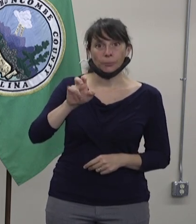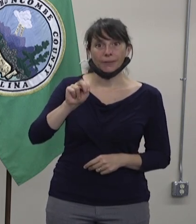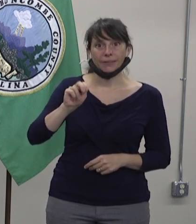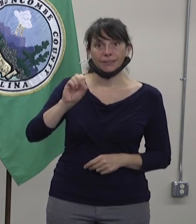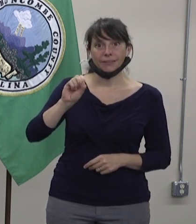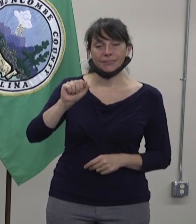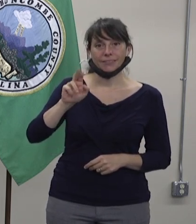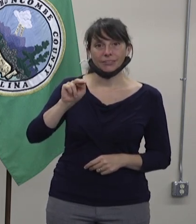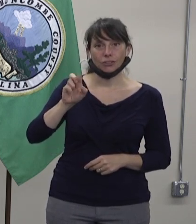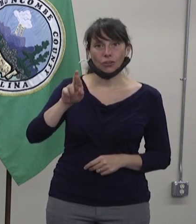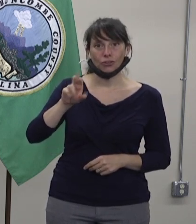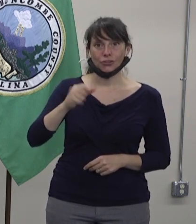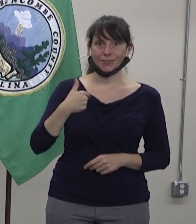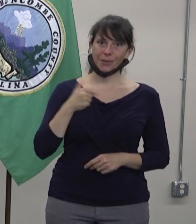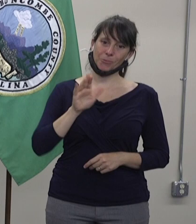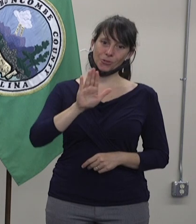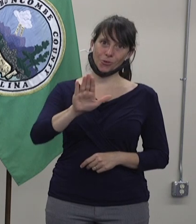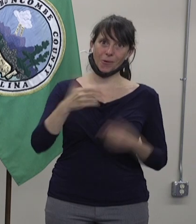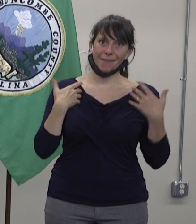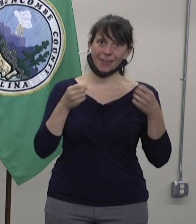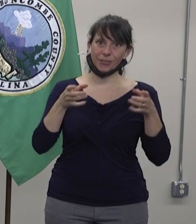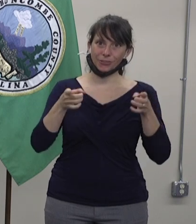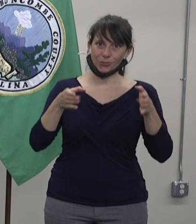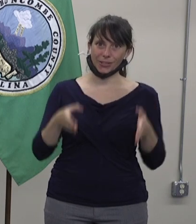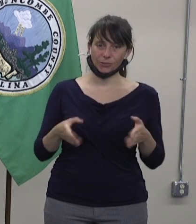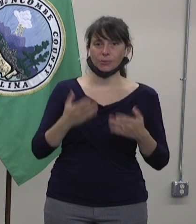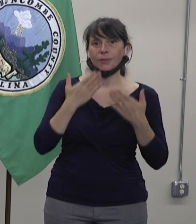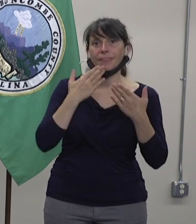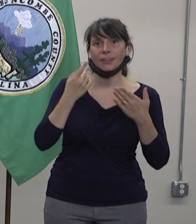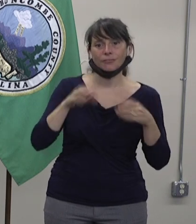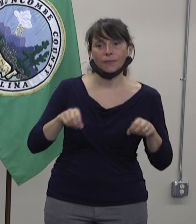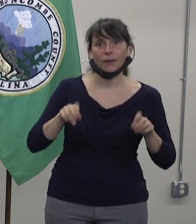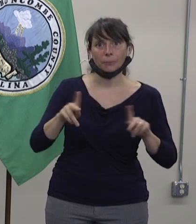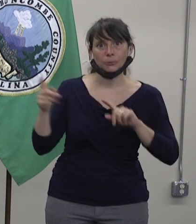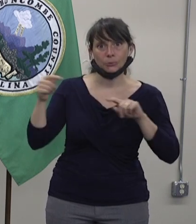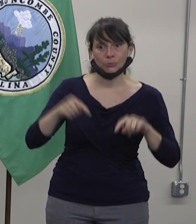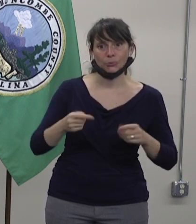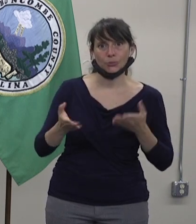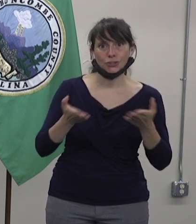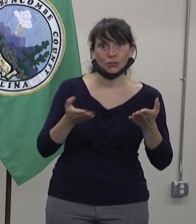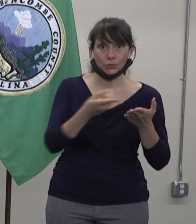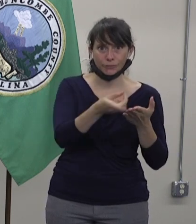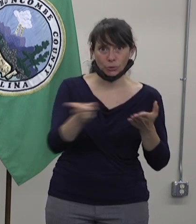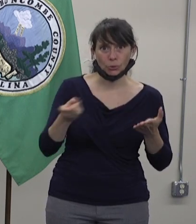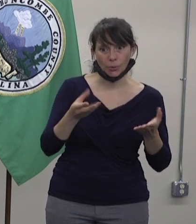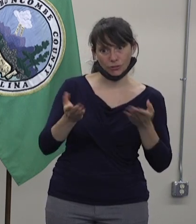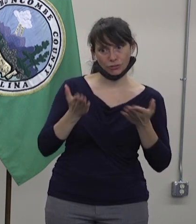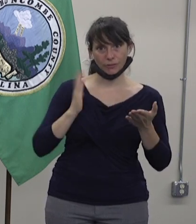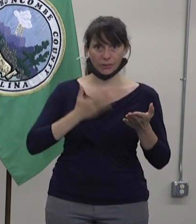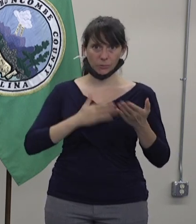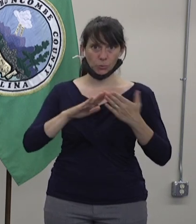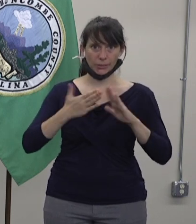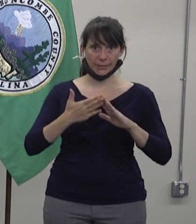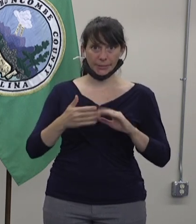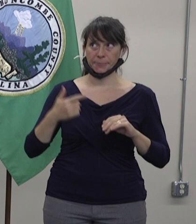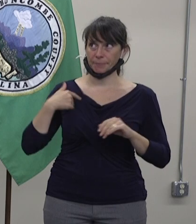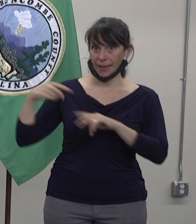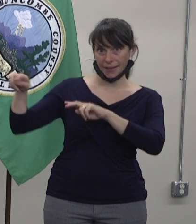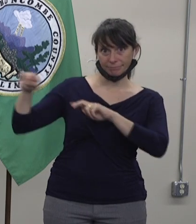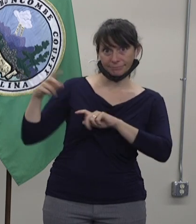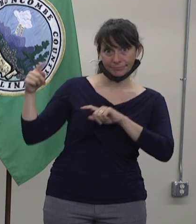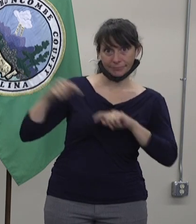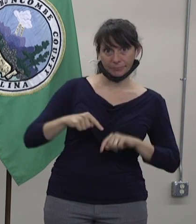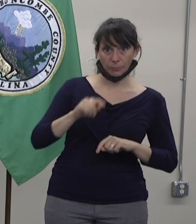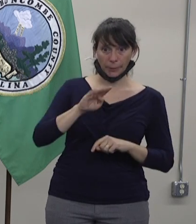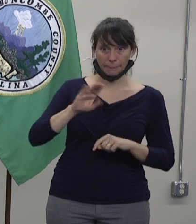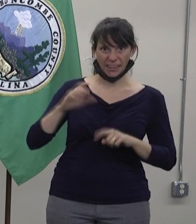County. Thank you for the opportunity to serve you and our community. I come to Buncombe with almost 13 years of public